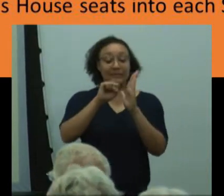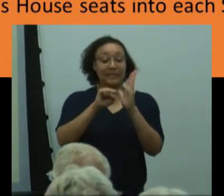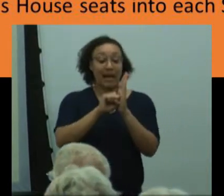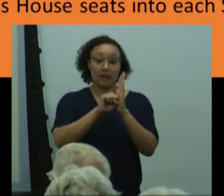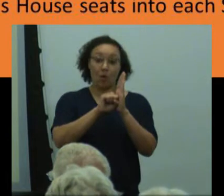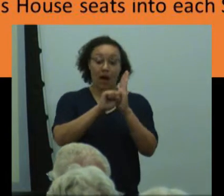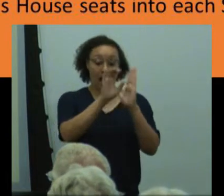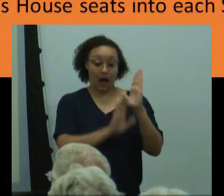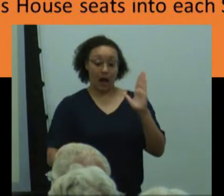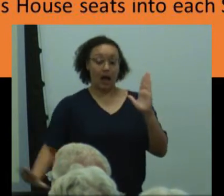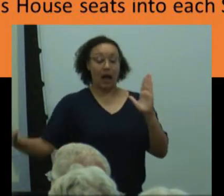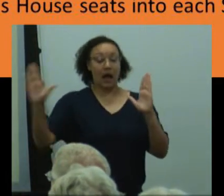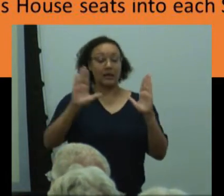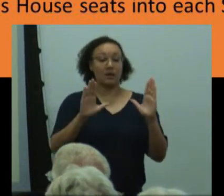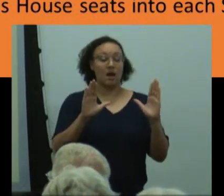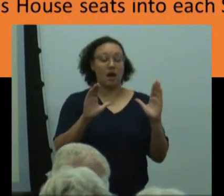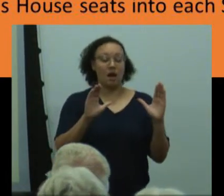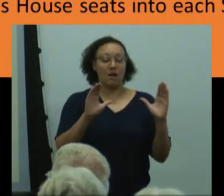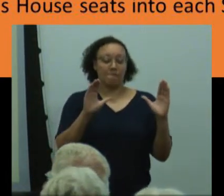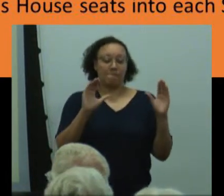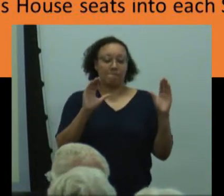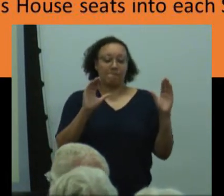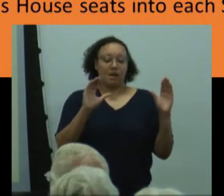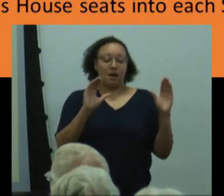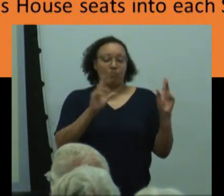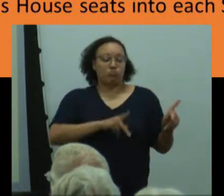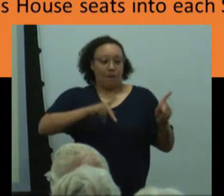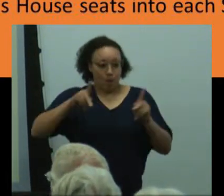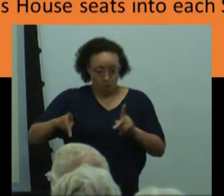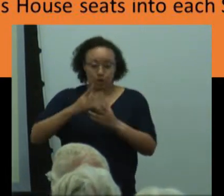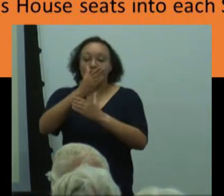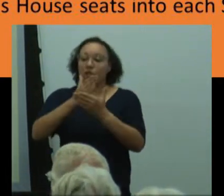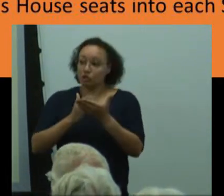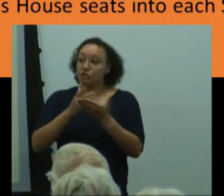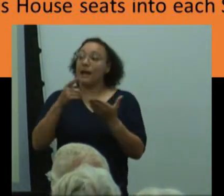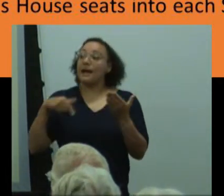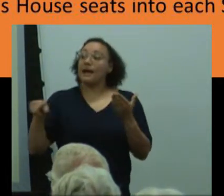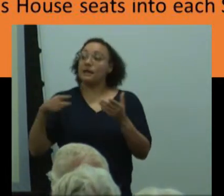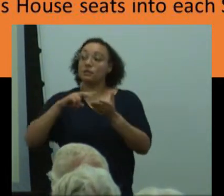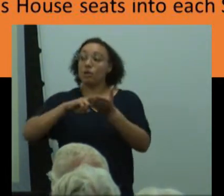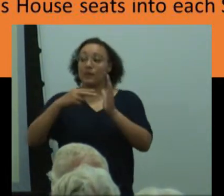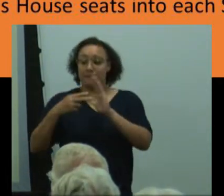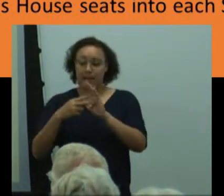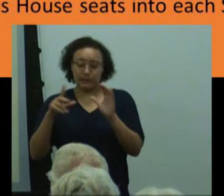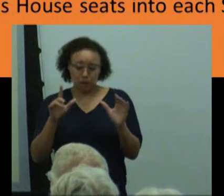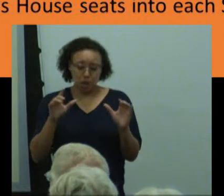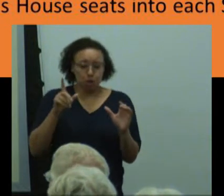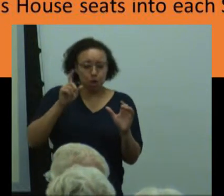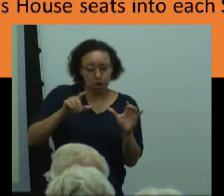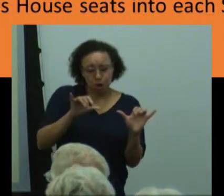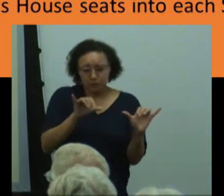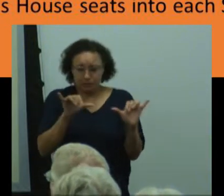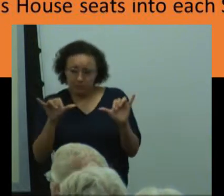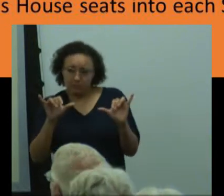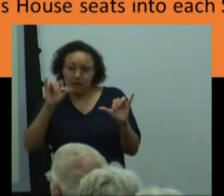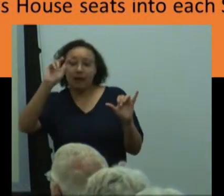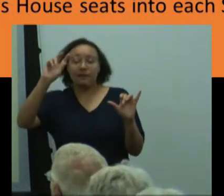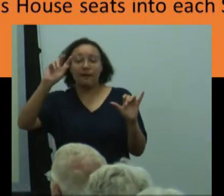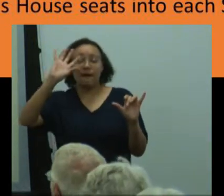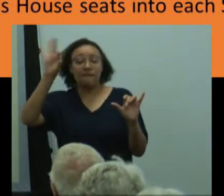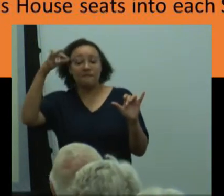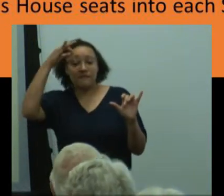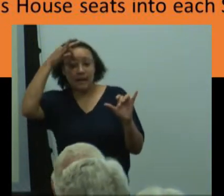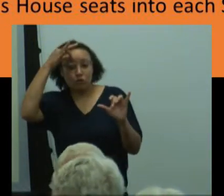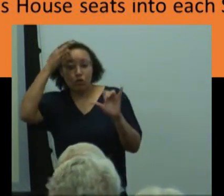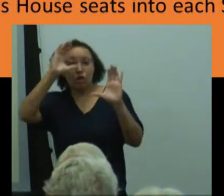share of legislative seats should correspond closely to statewide state and federal partisan elections,